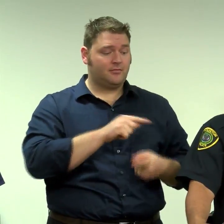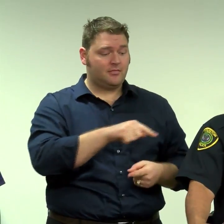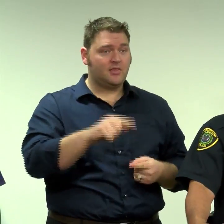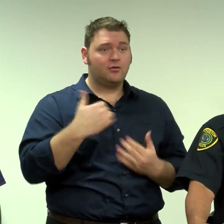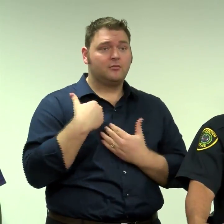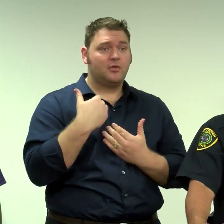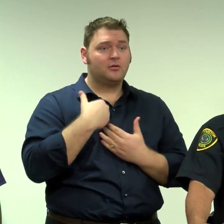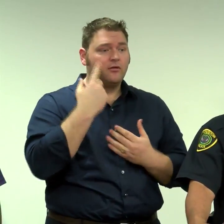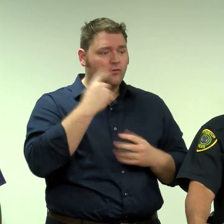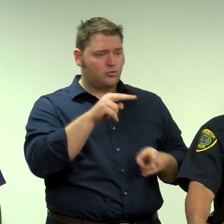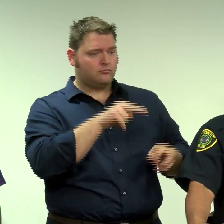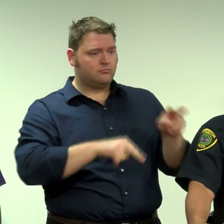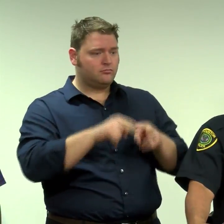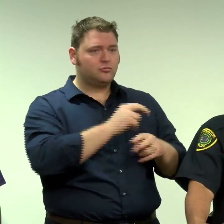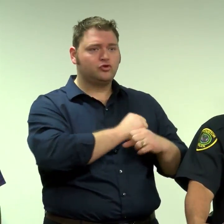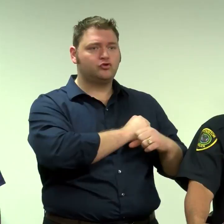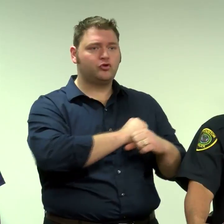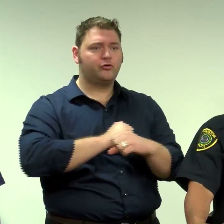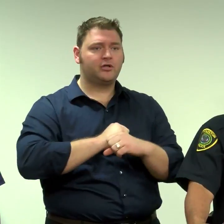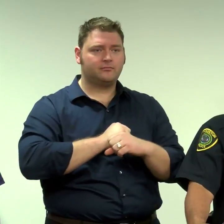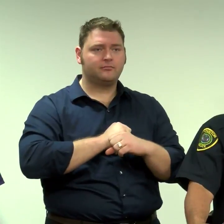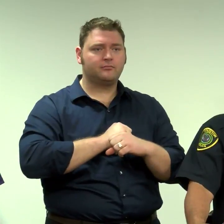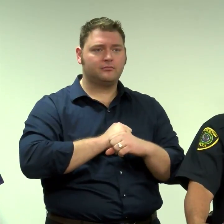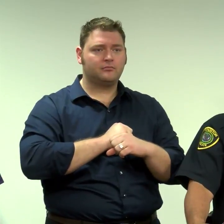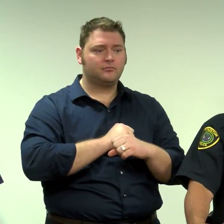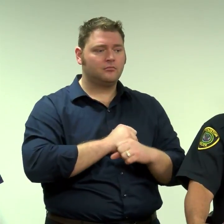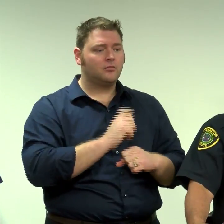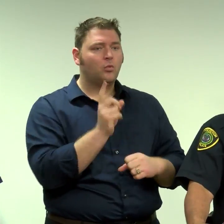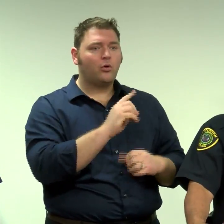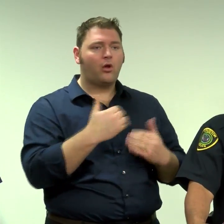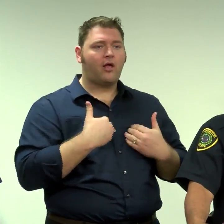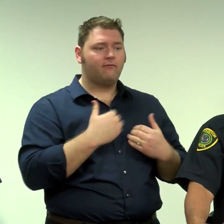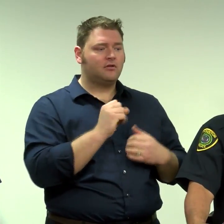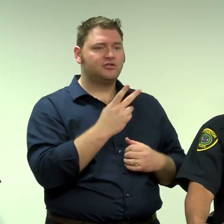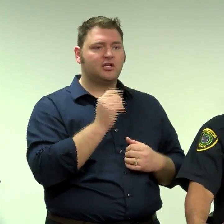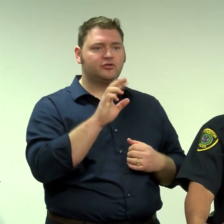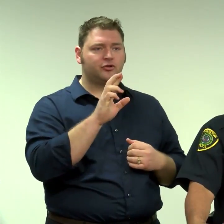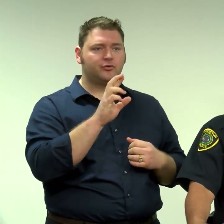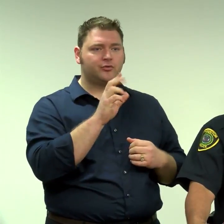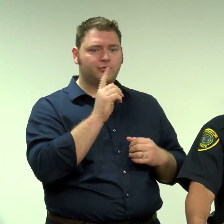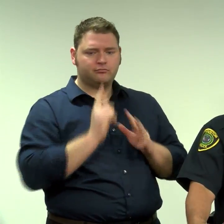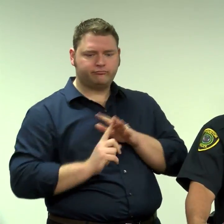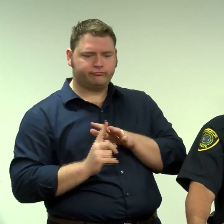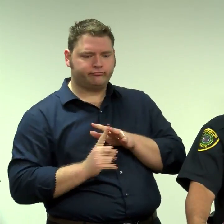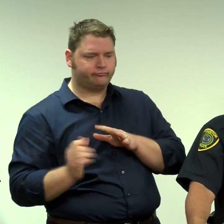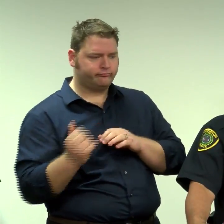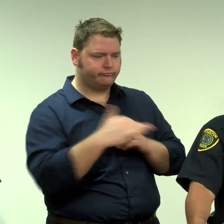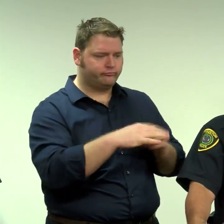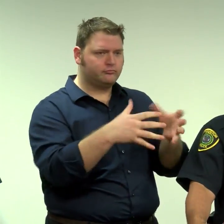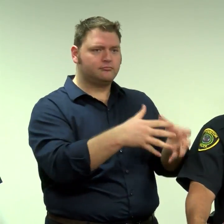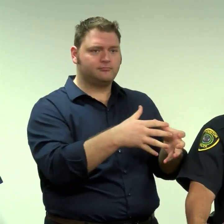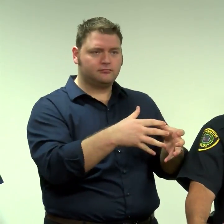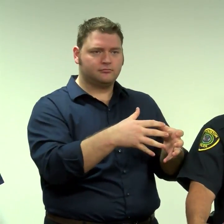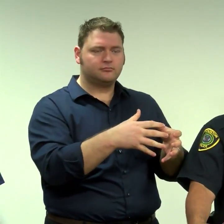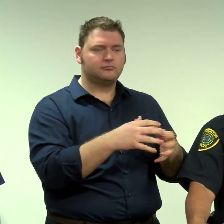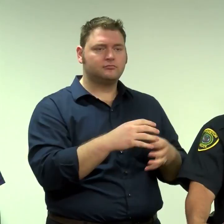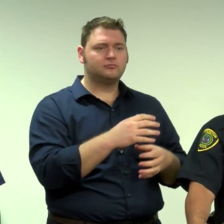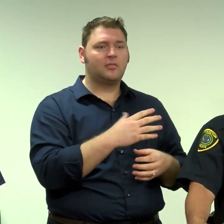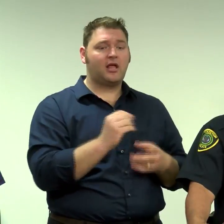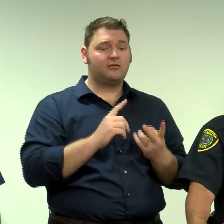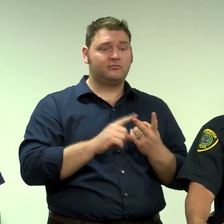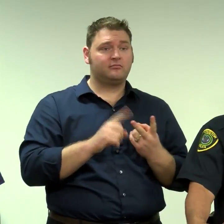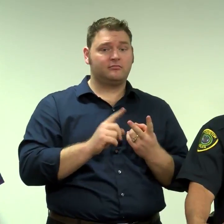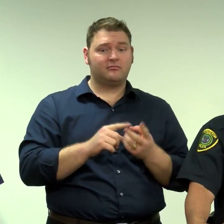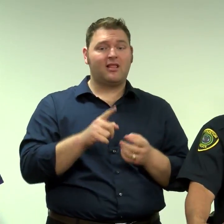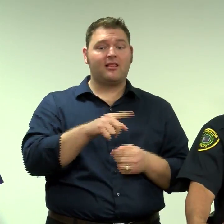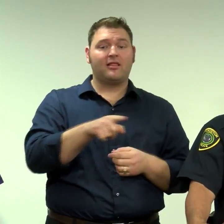our locations where we have evacuees. And secondly, they will be relieving some of our officers in the near future.